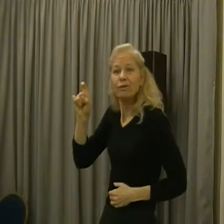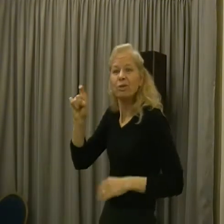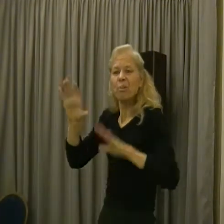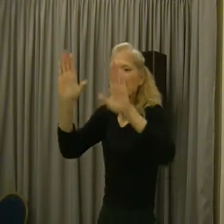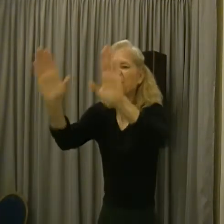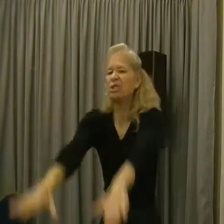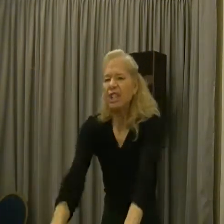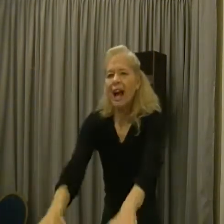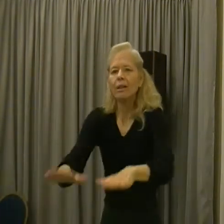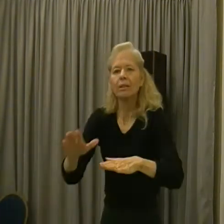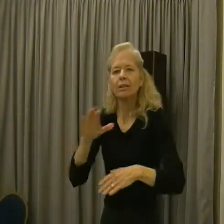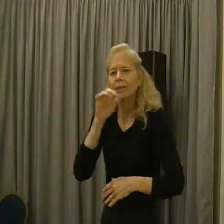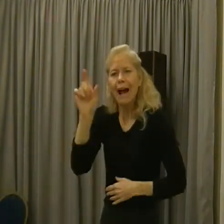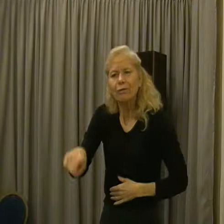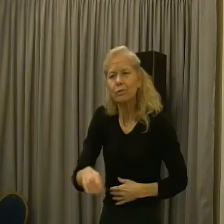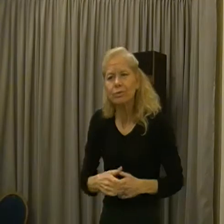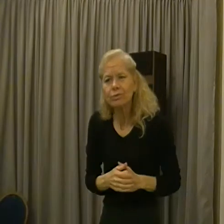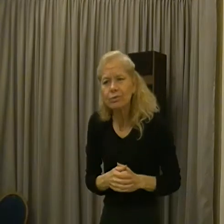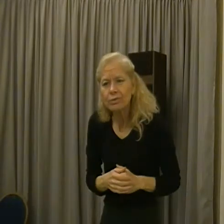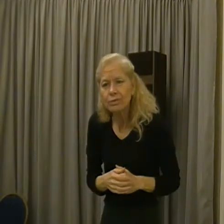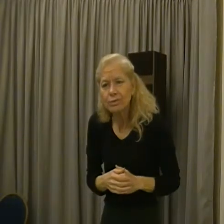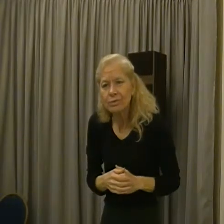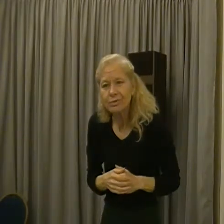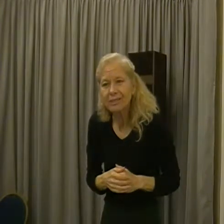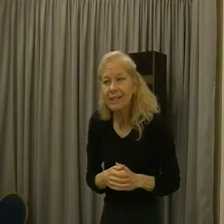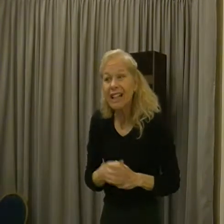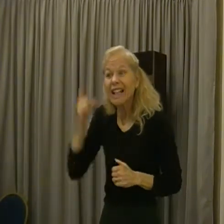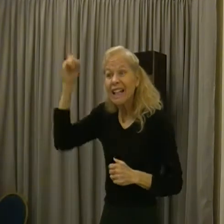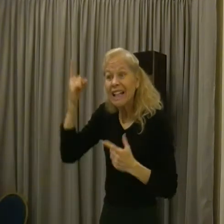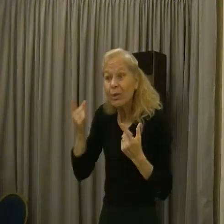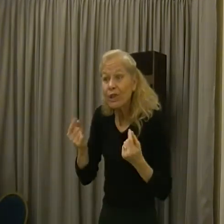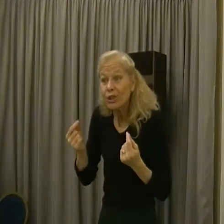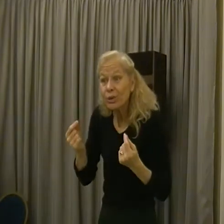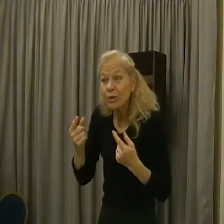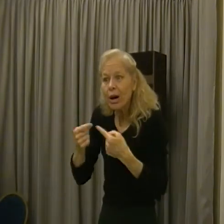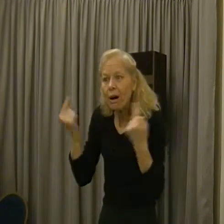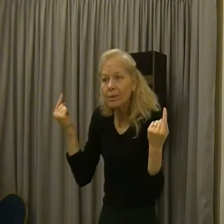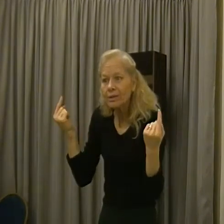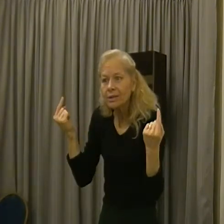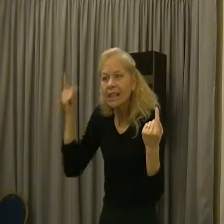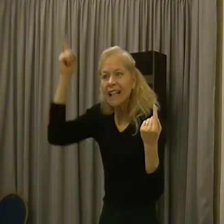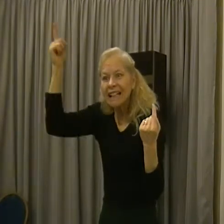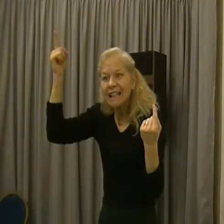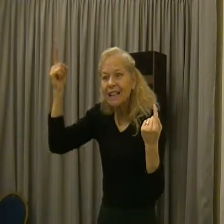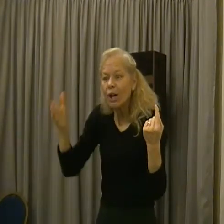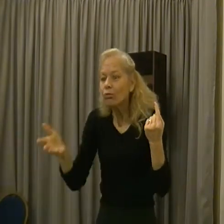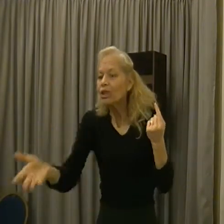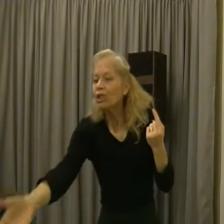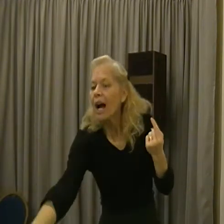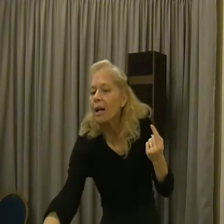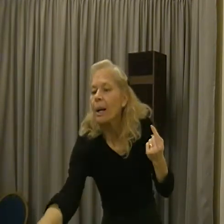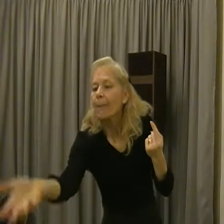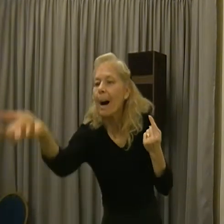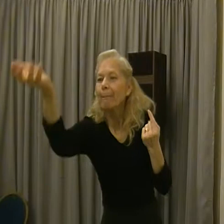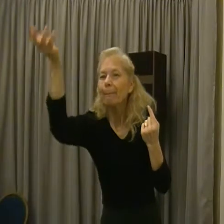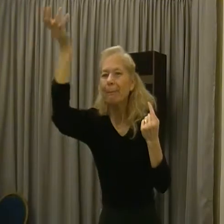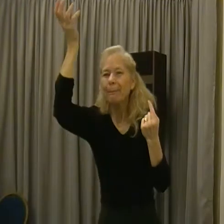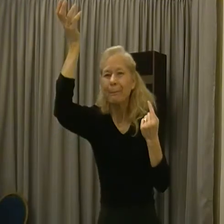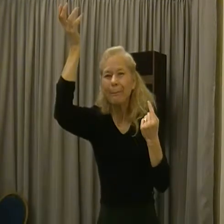us in loving kindness. Now there is something to glory in, amen. Now, there is something to glory in a God who doesn't need us, so to